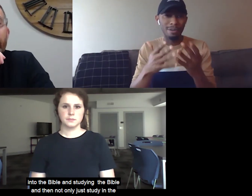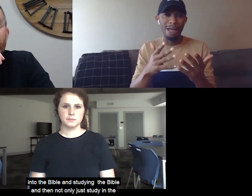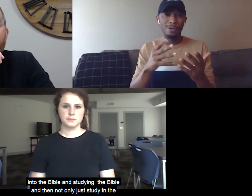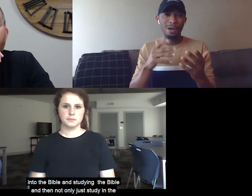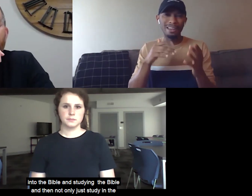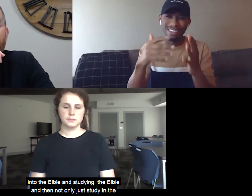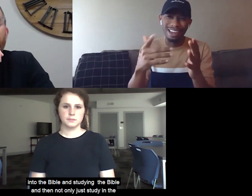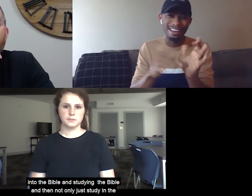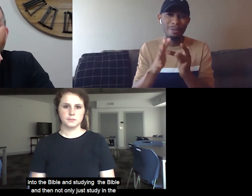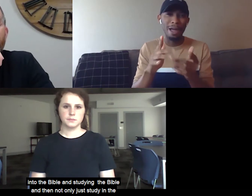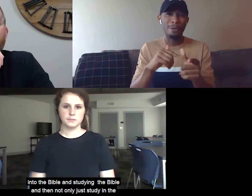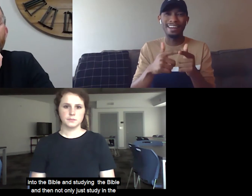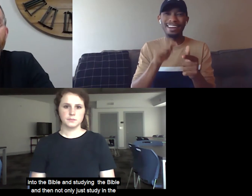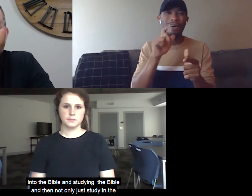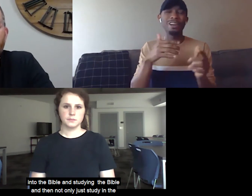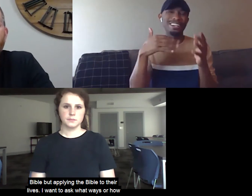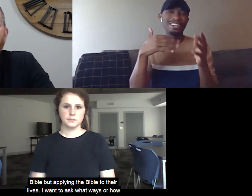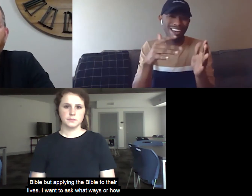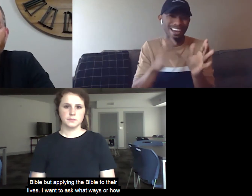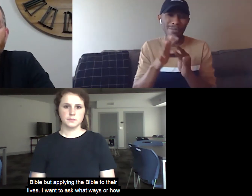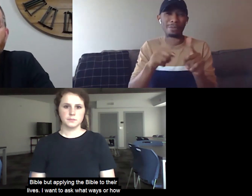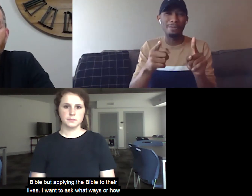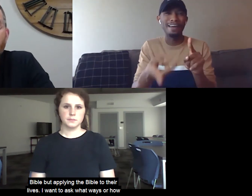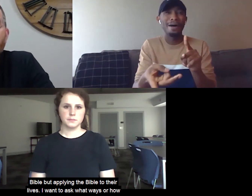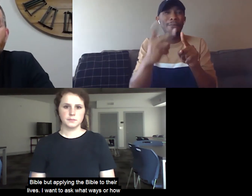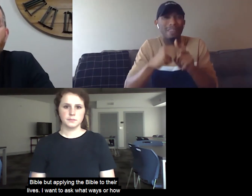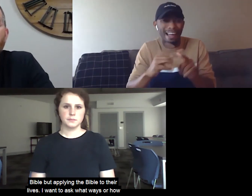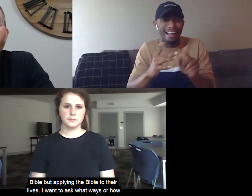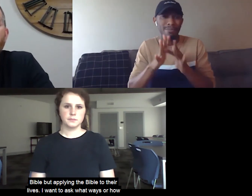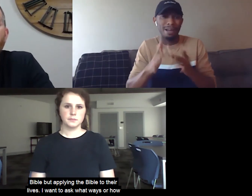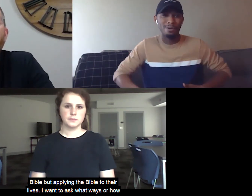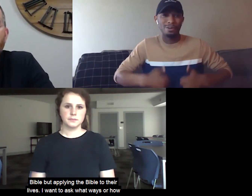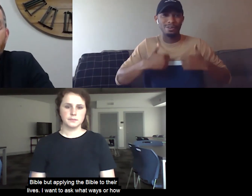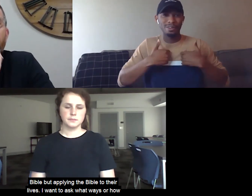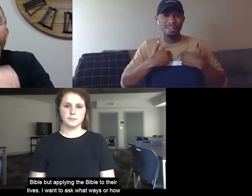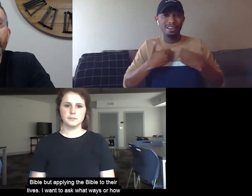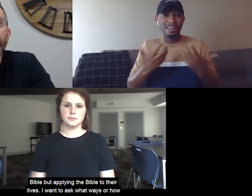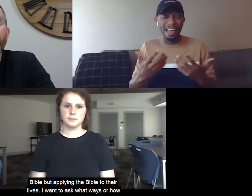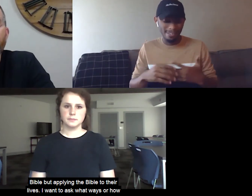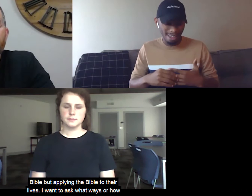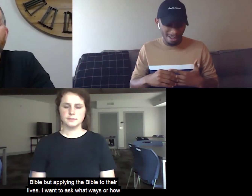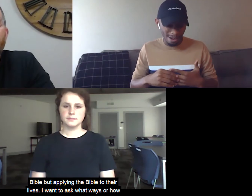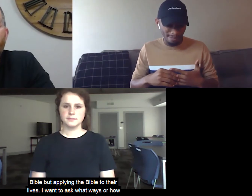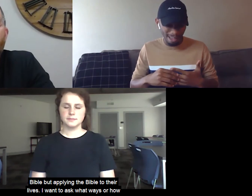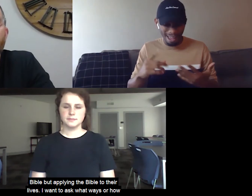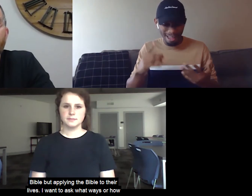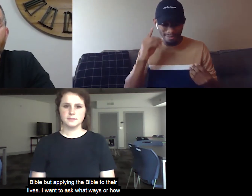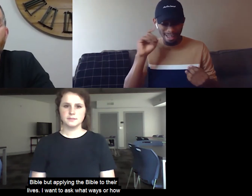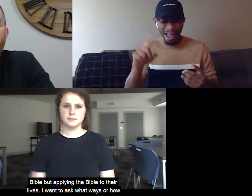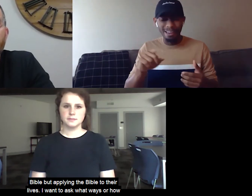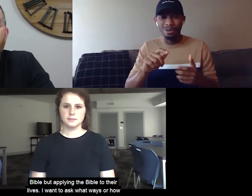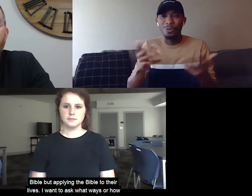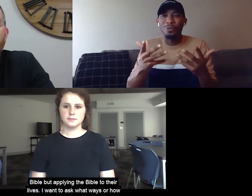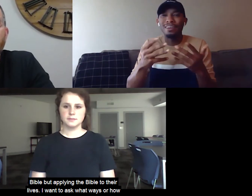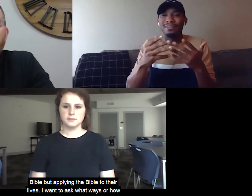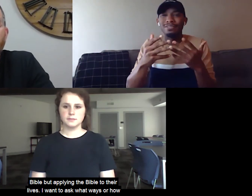into the Bible and studying the Bible, and then not only just studying the Bible, but applying the Bible to their life. Um, I immediately